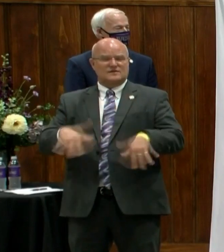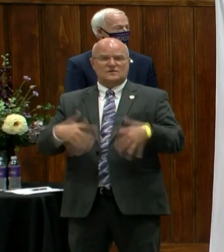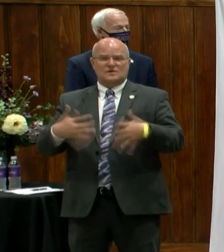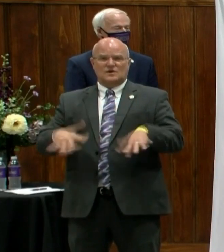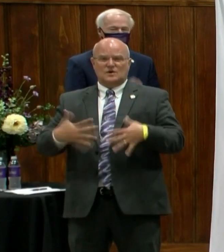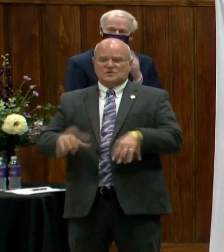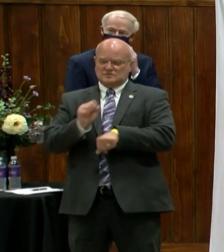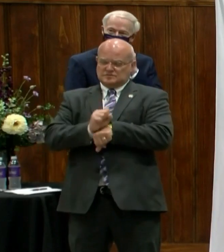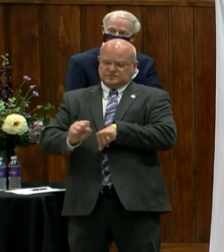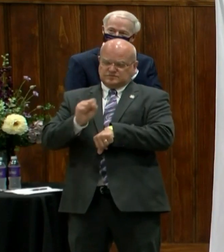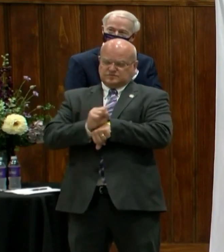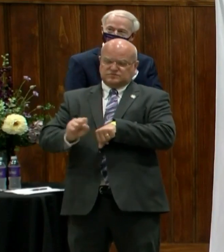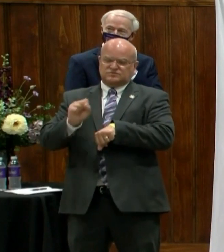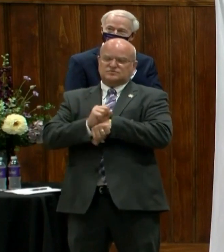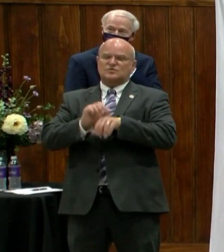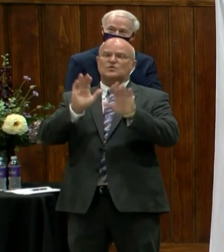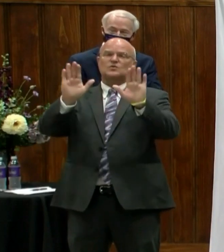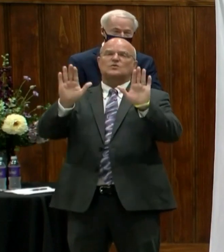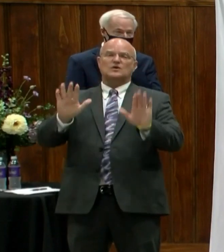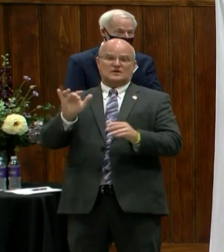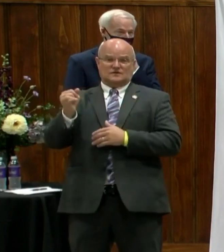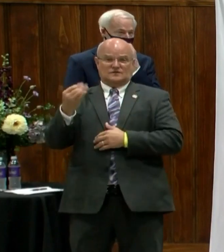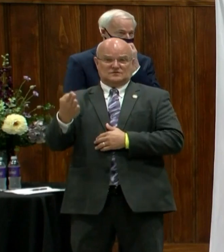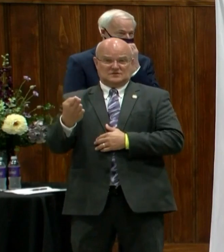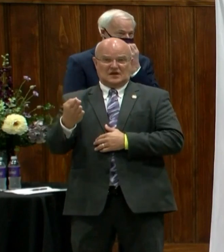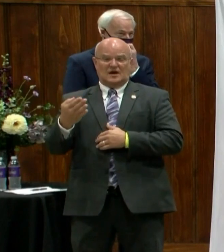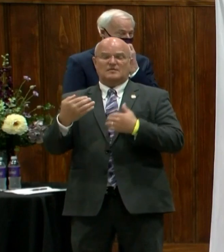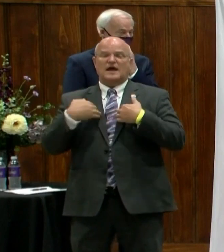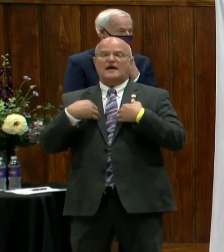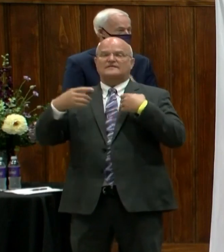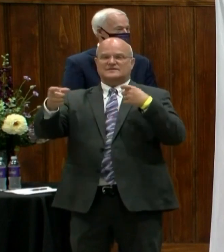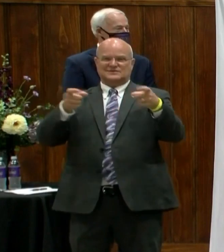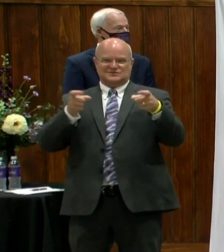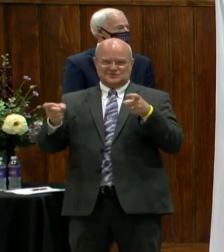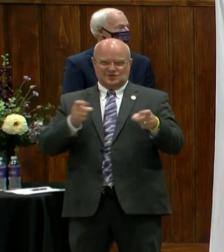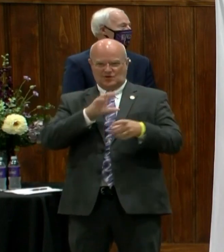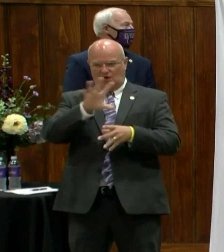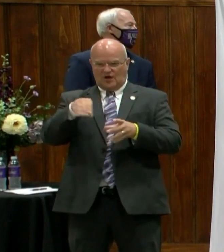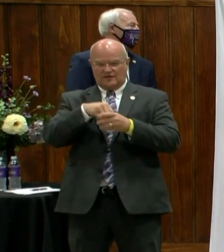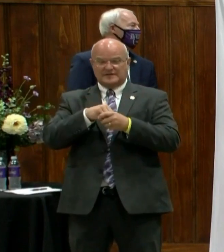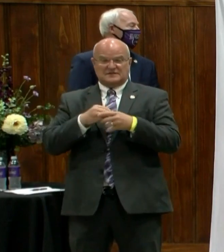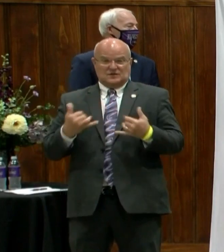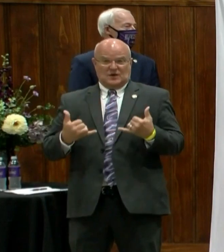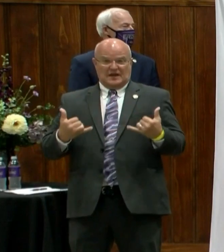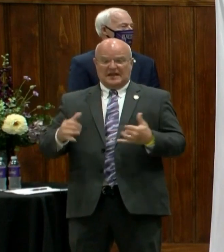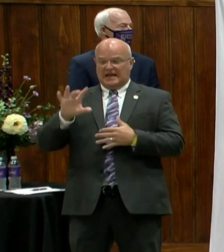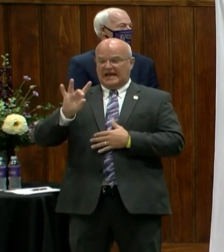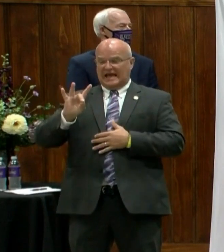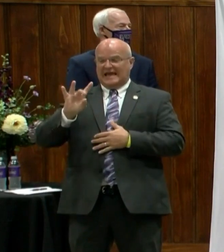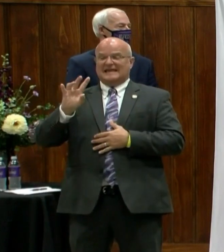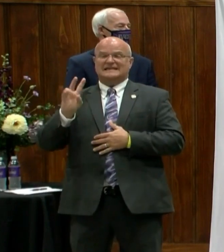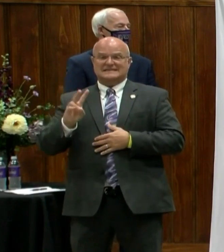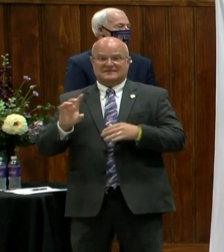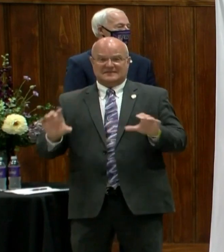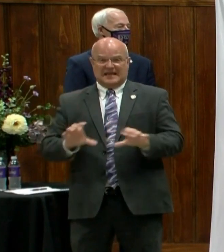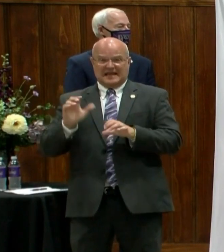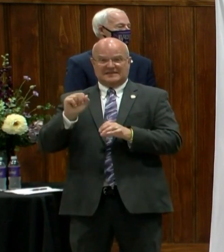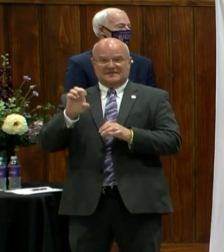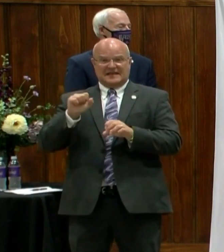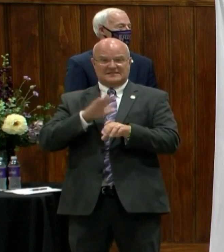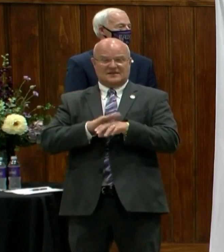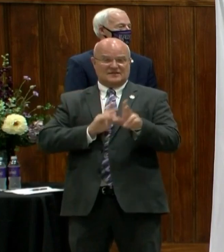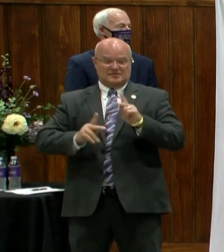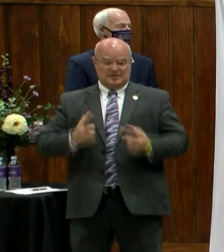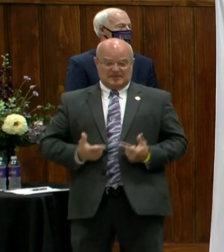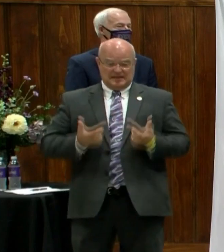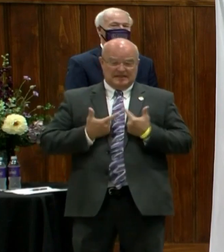extremely vigilant and has done an exceptional job in bringing this under control. There are currently 87 active cases among the